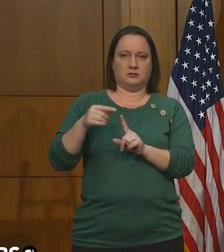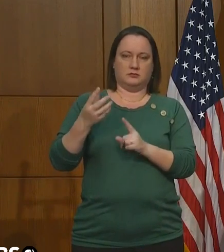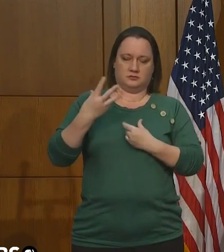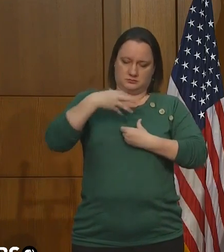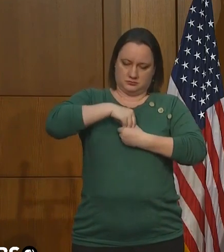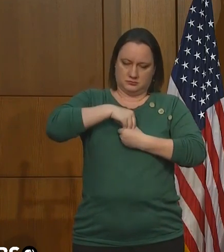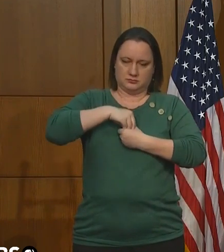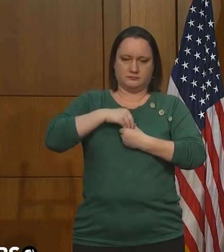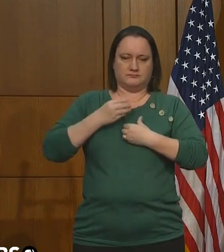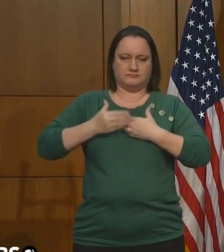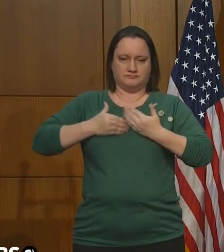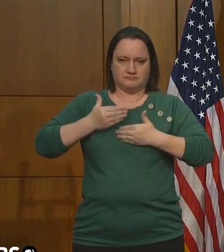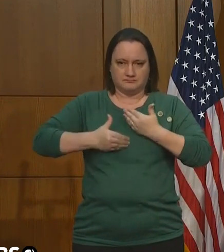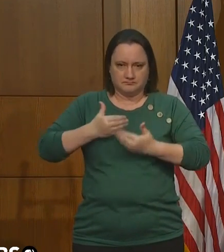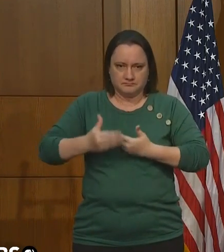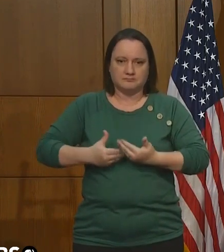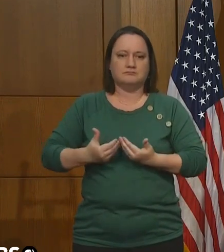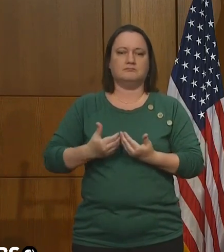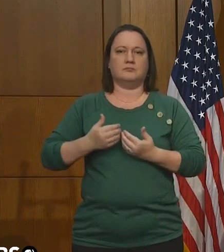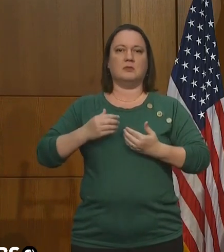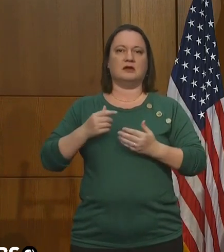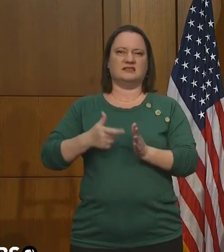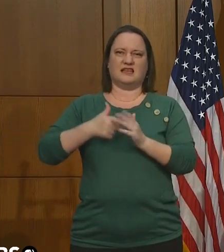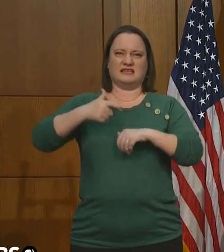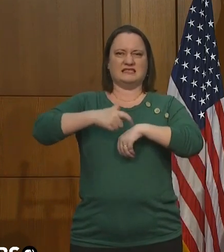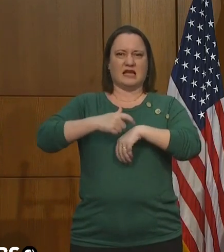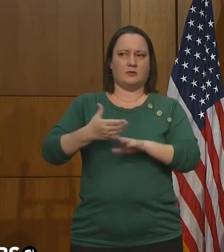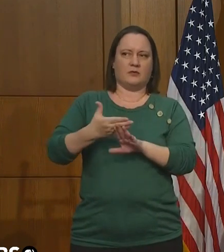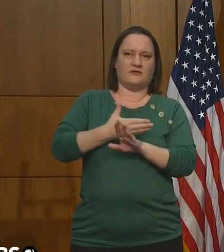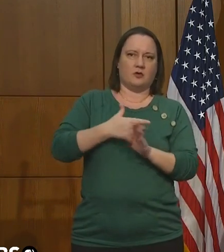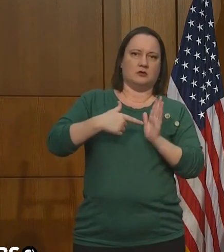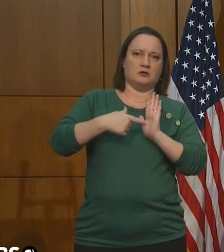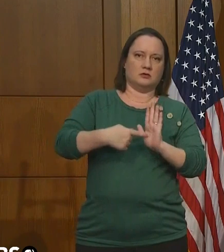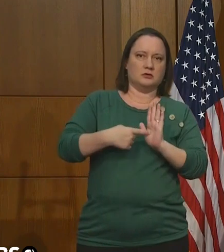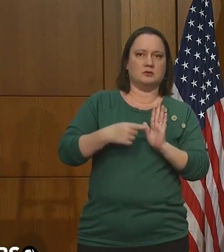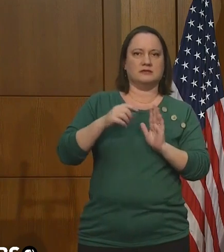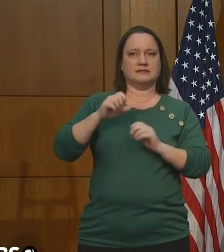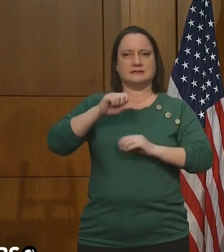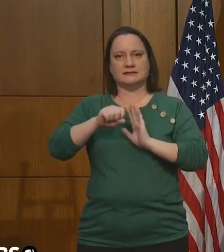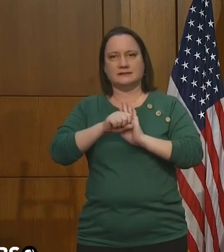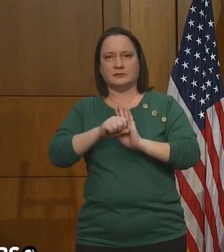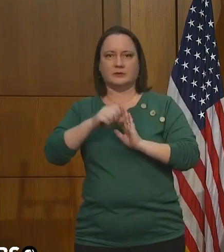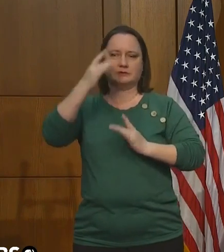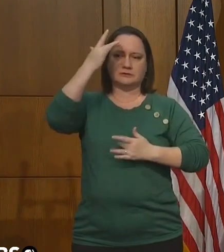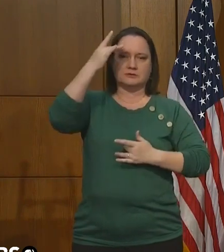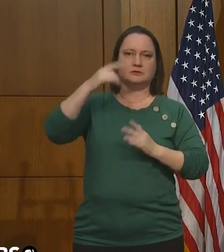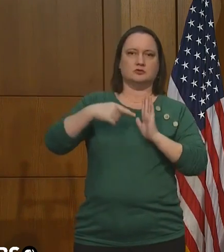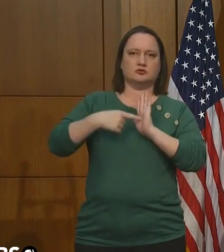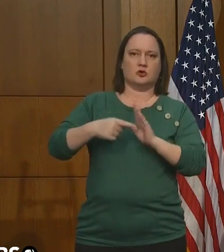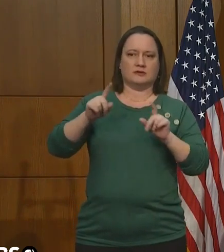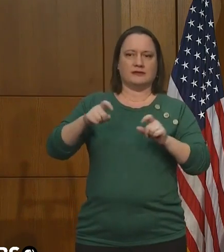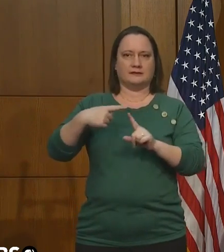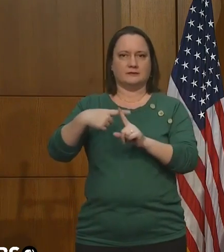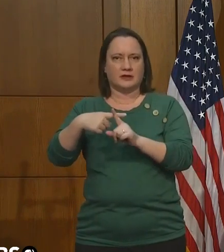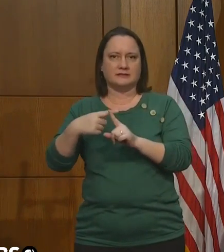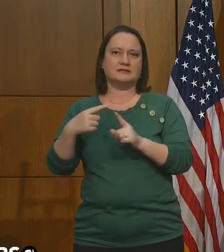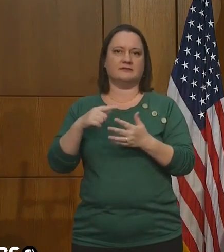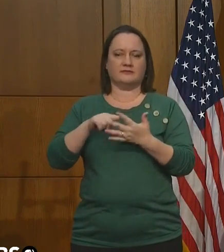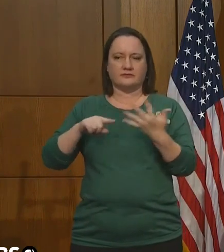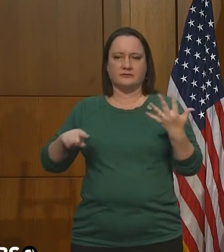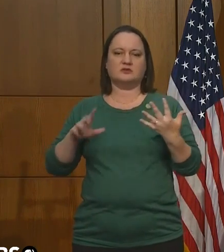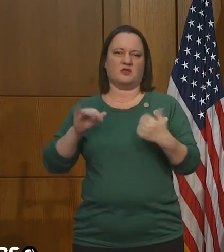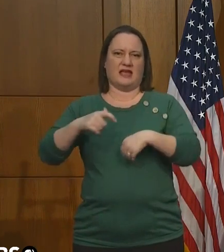move forward, and we just don't have the data yet to move into phase three, and we'll continue to follow that. I've had discussions with our